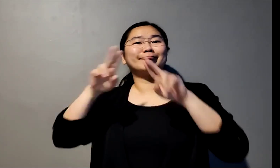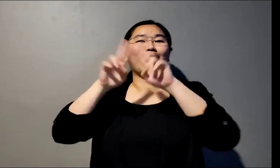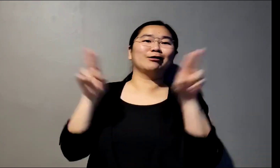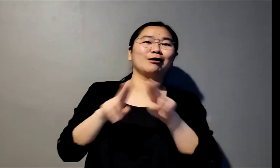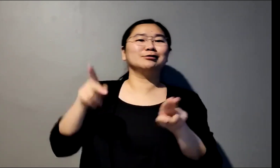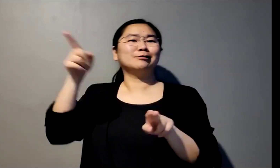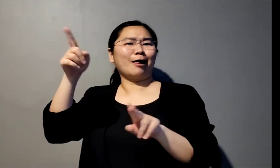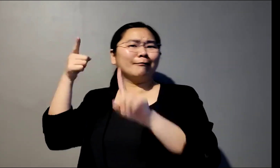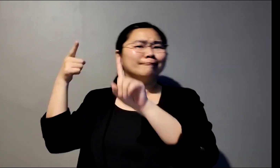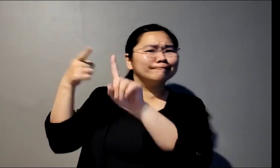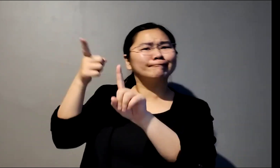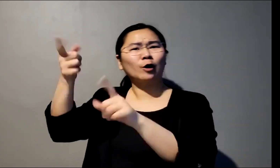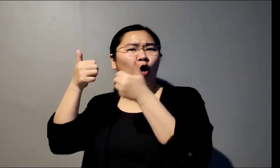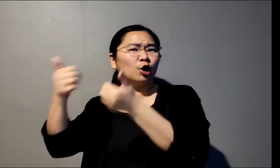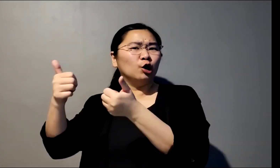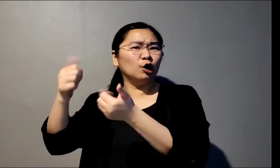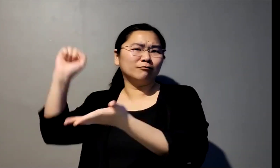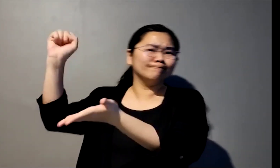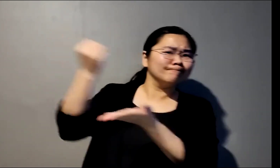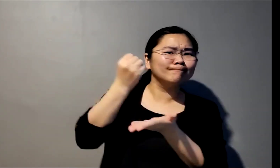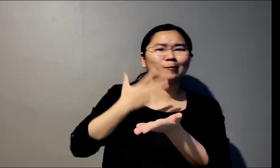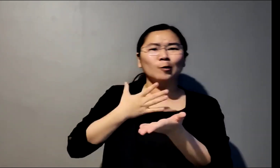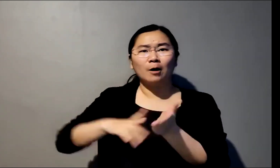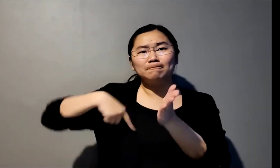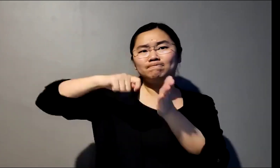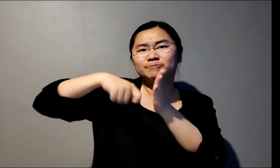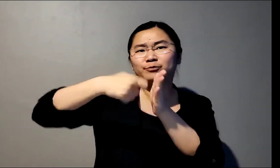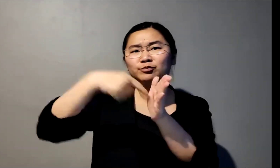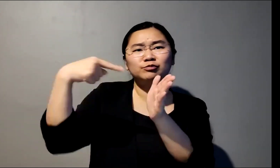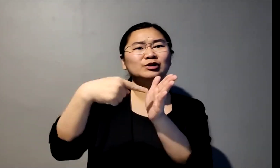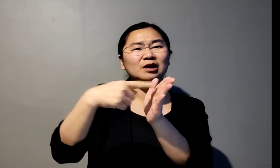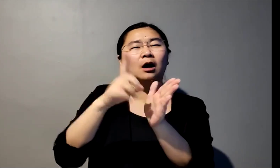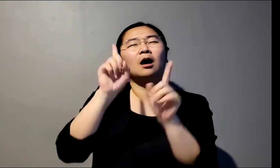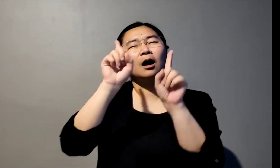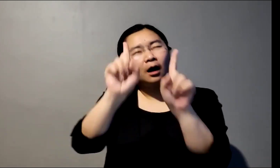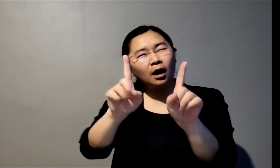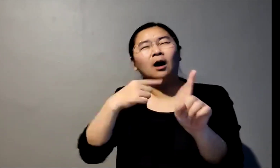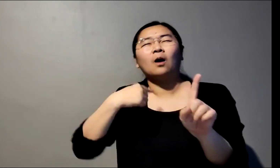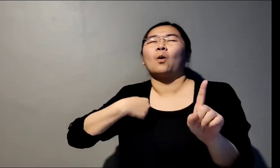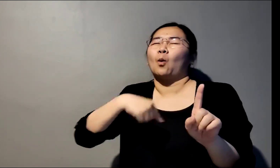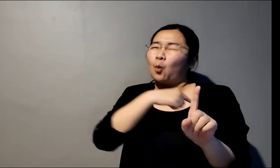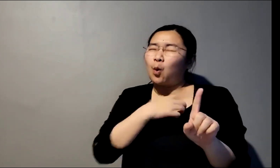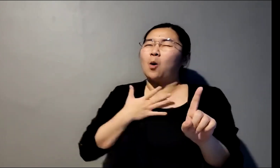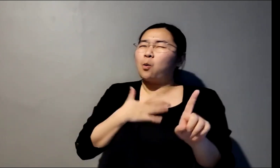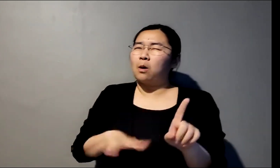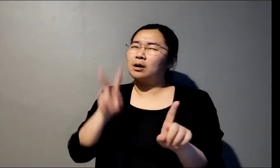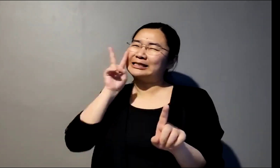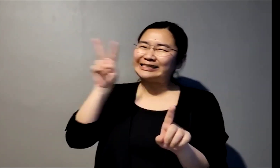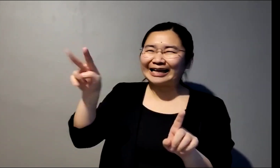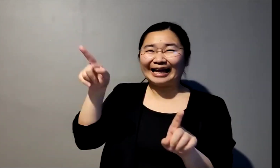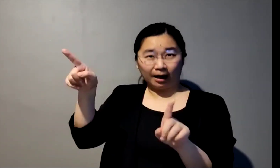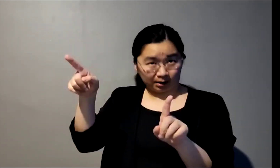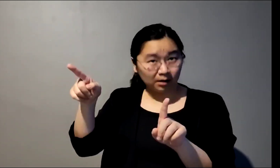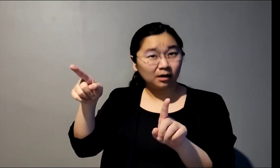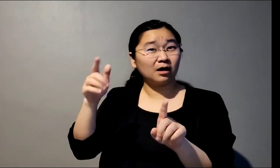Because already there is an incredible resistance for deinstitutionalization in so many countries.